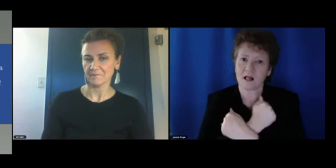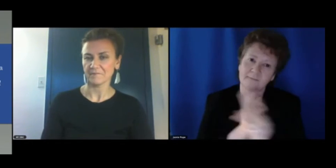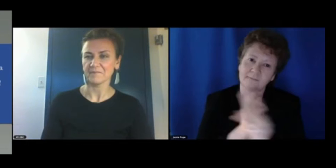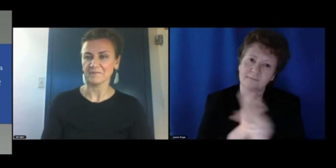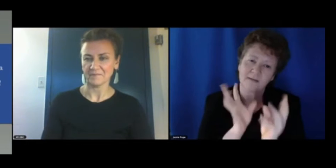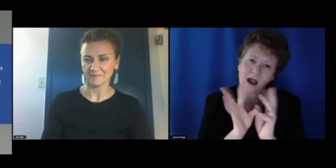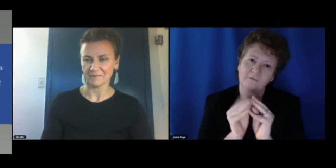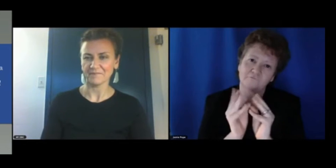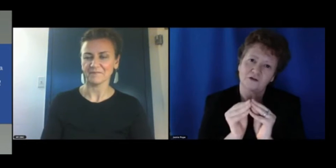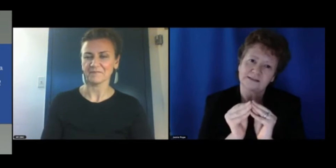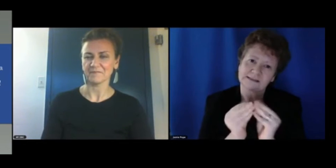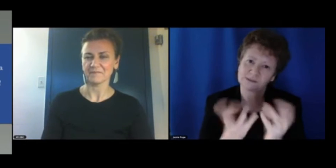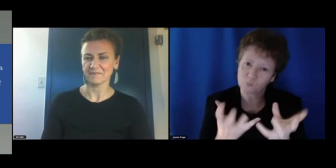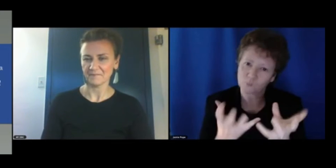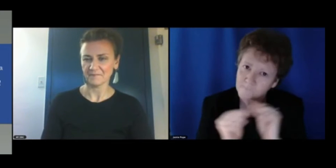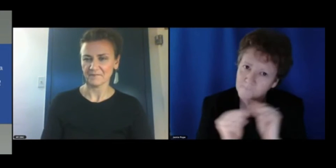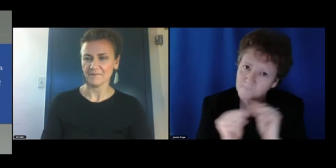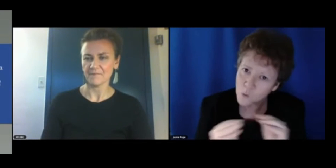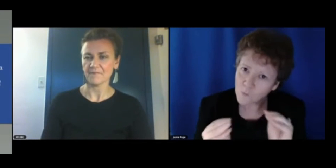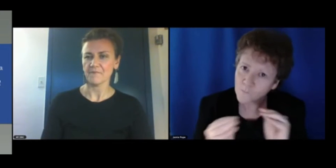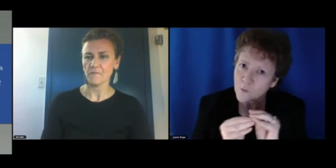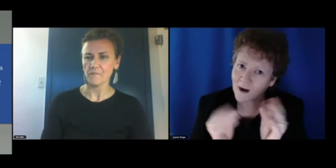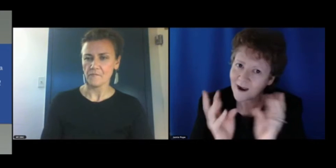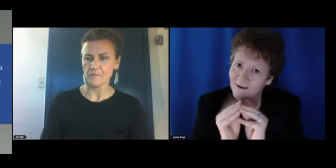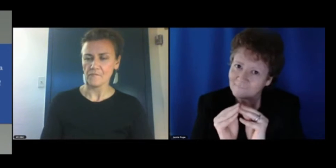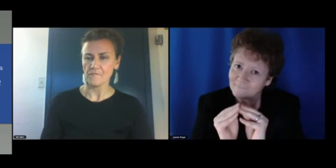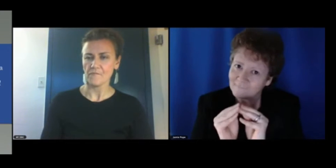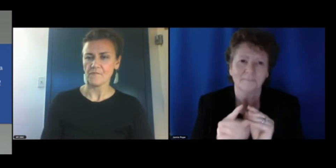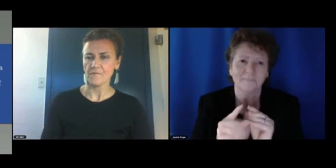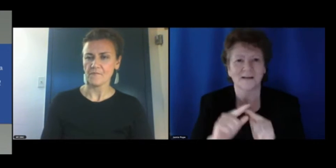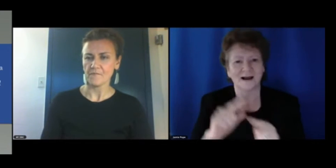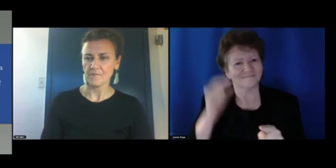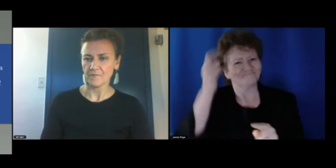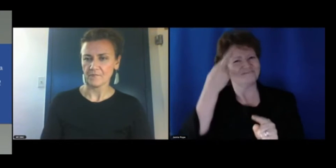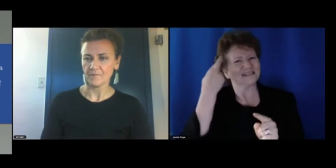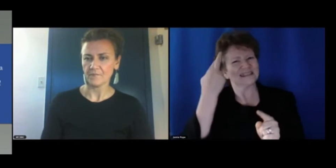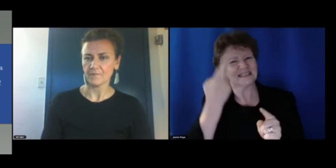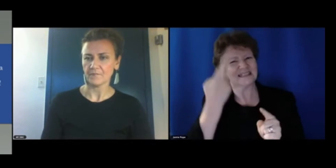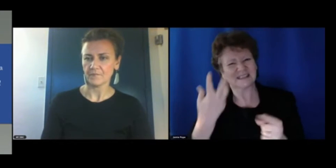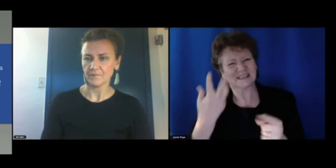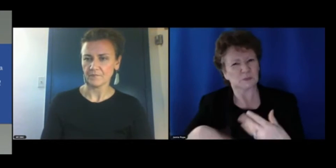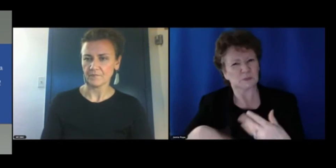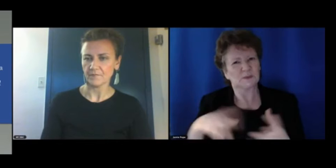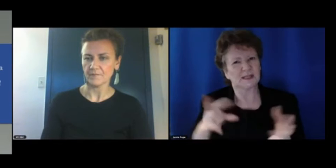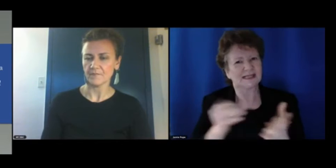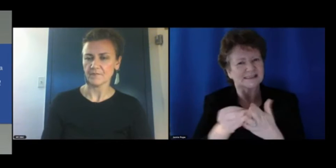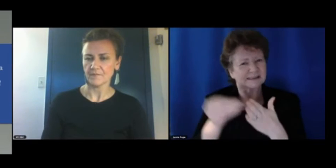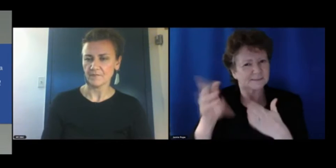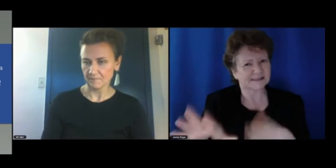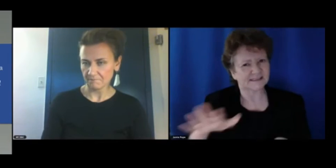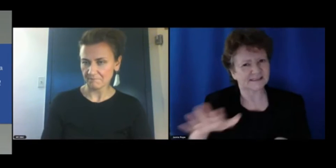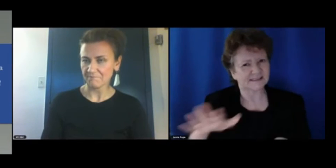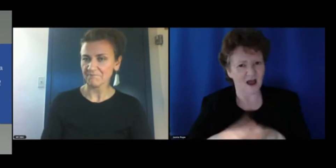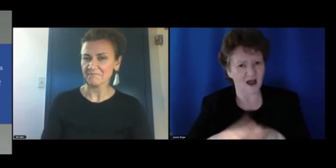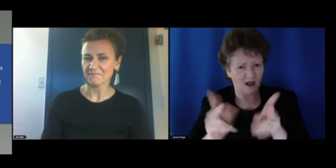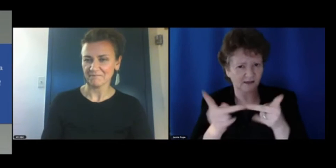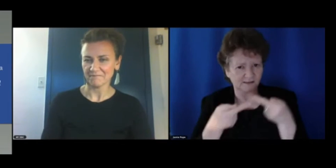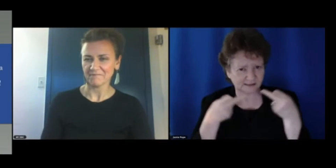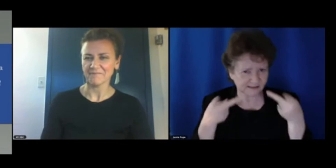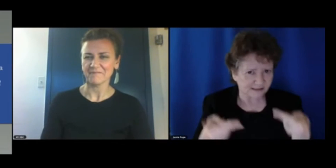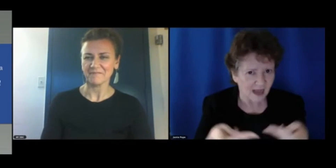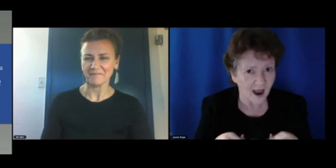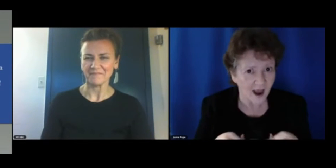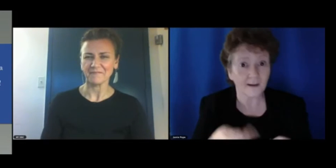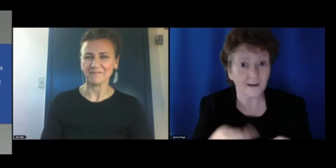seen that kind of conference online. And people were thinking that they wanted more of